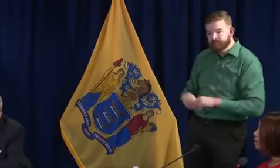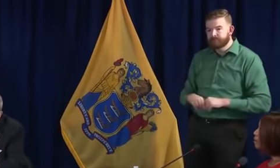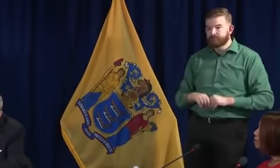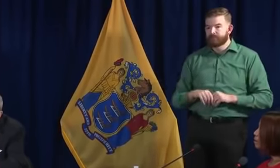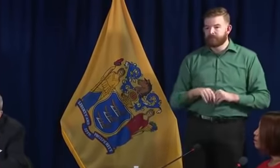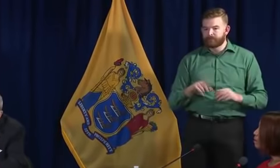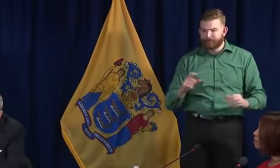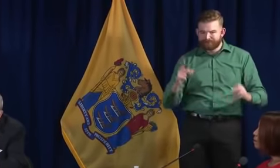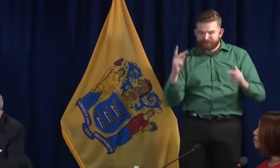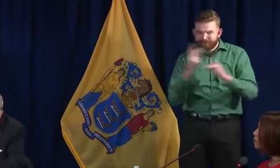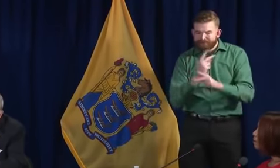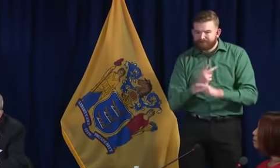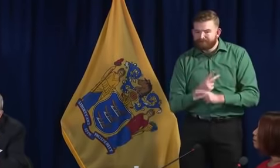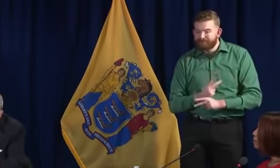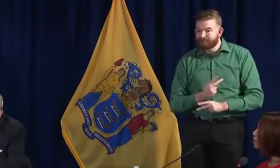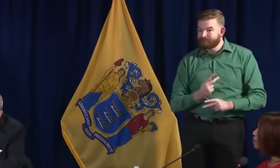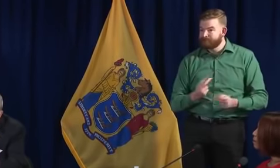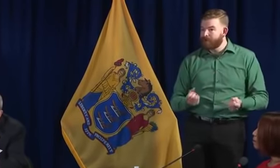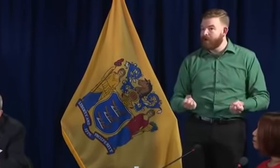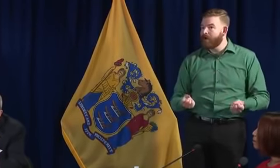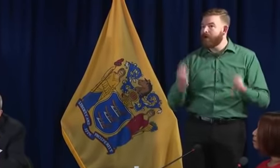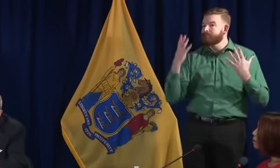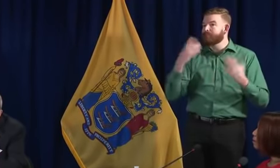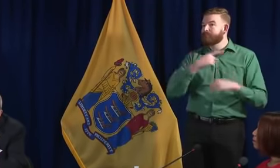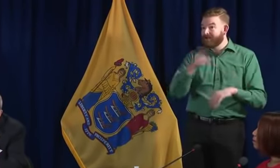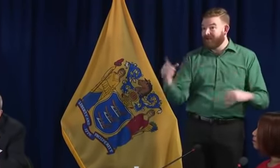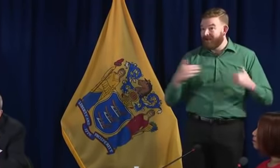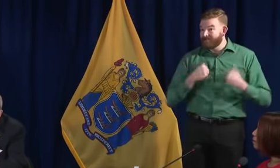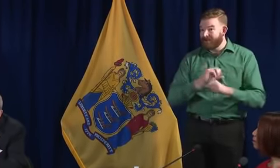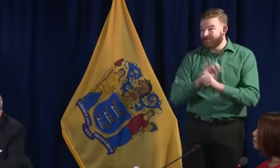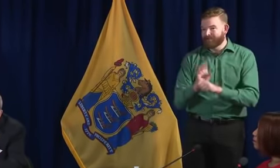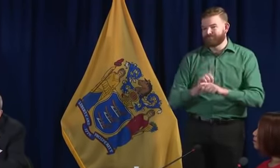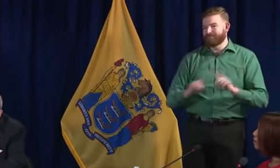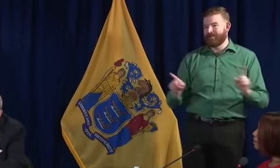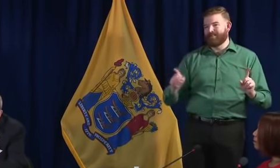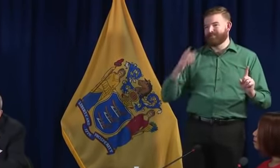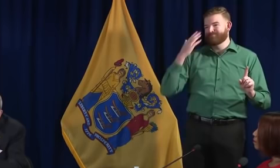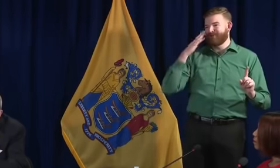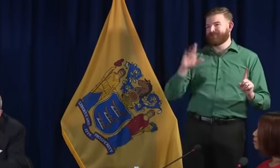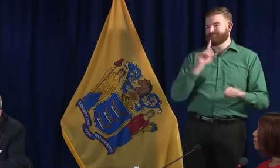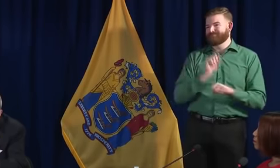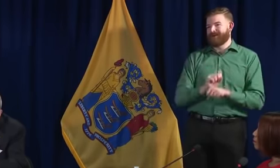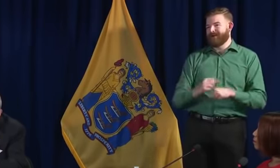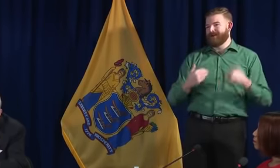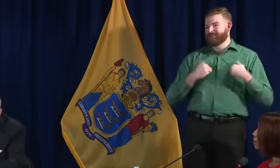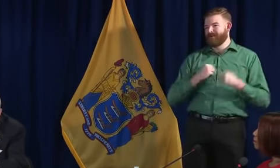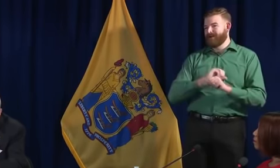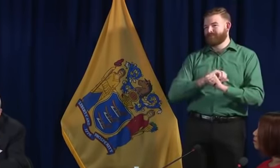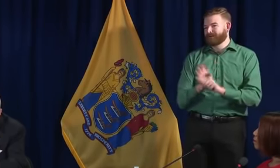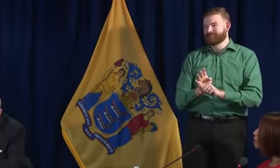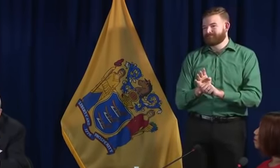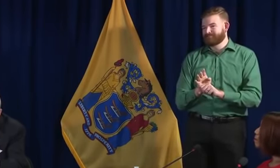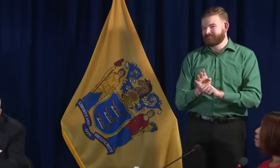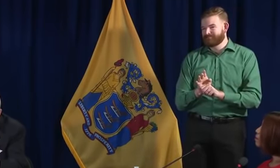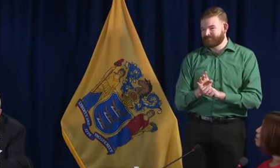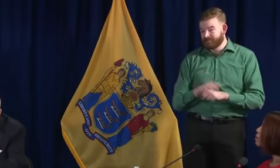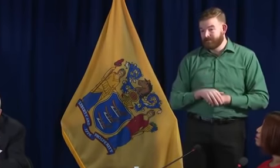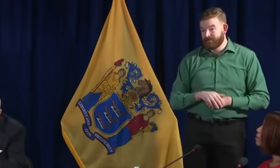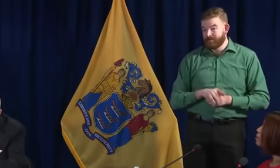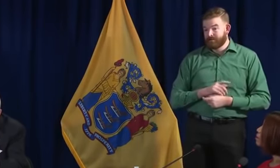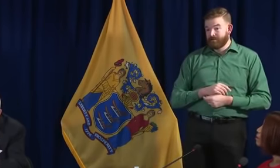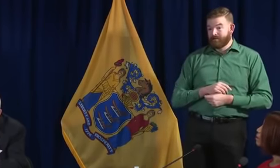if you've been listening the past couple of days and you'll do the math, 18 of the 21 counties now have